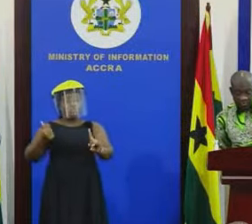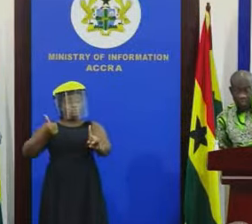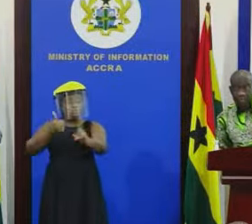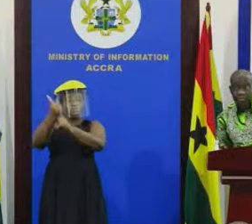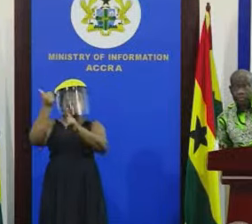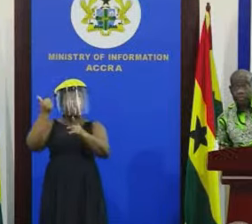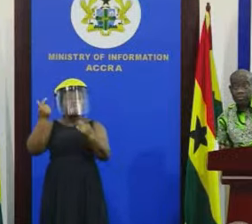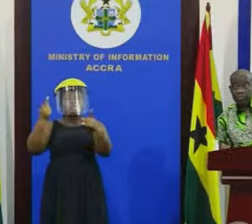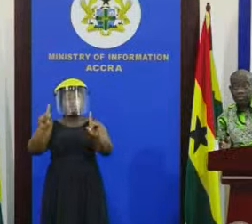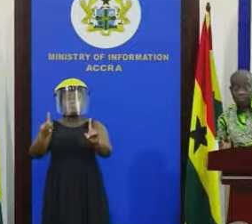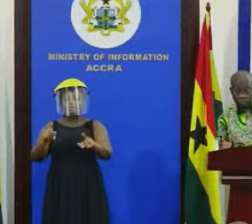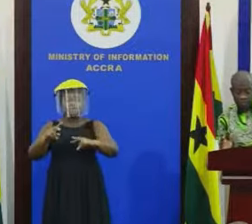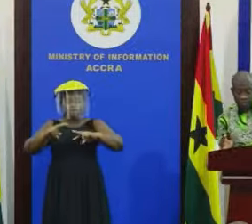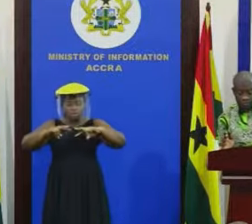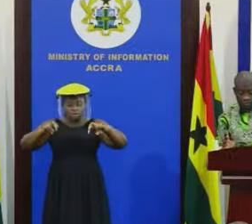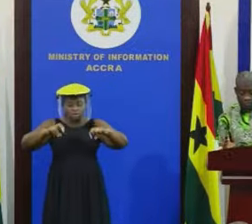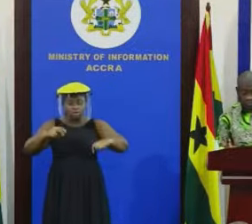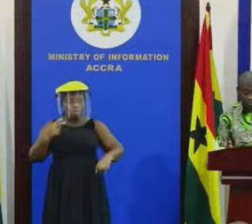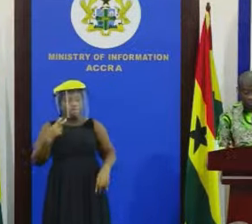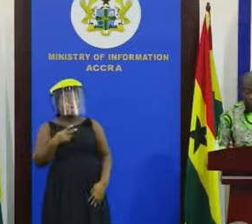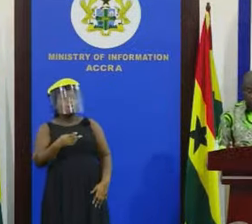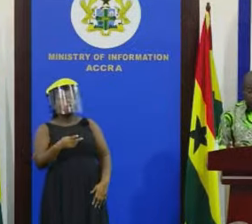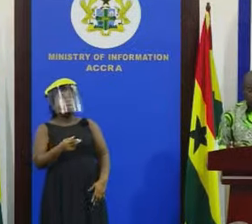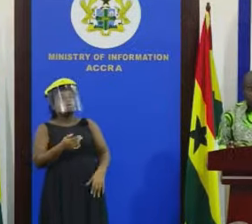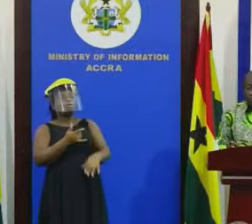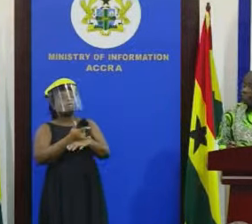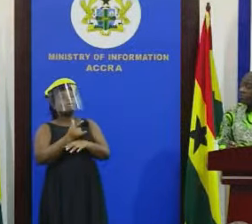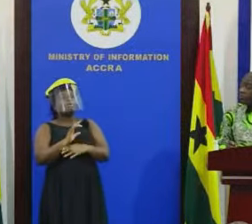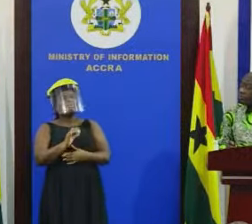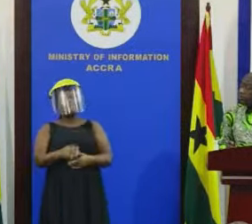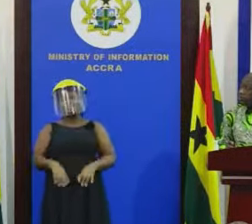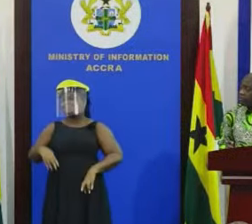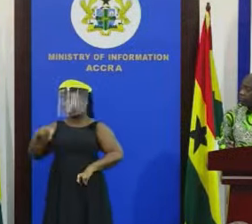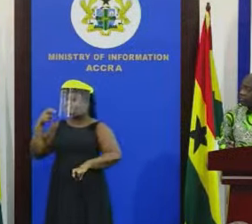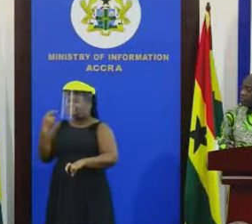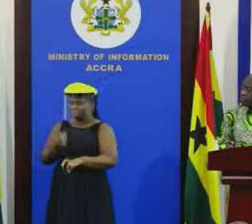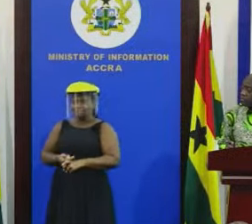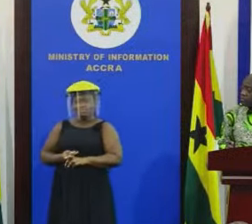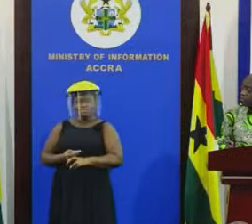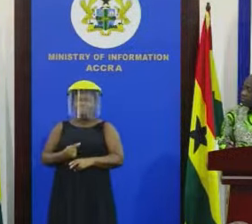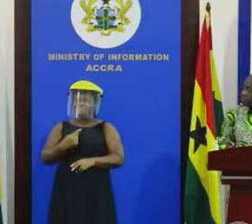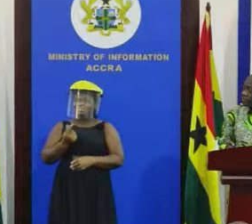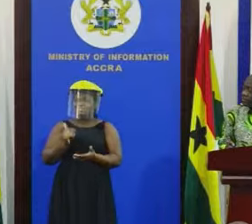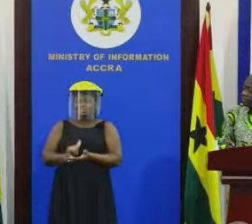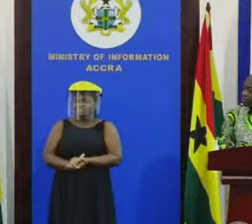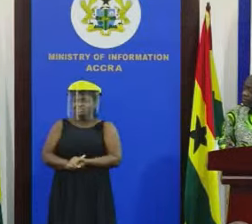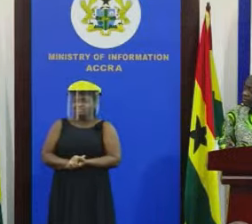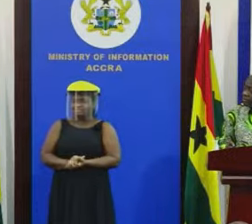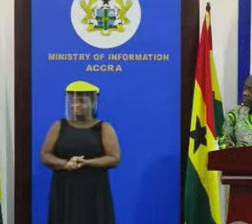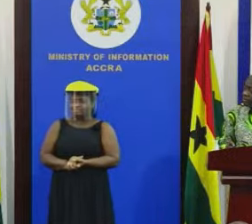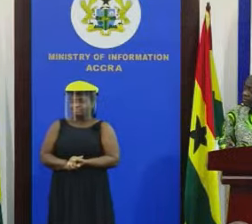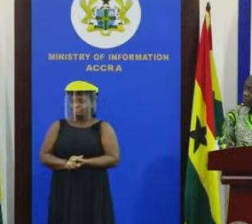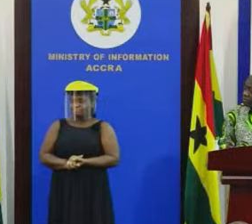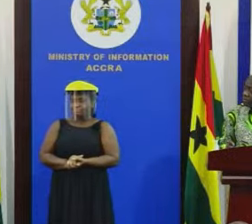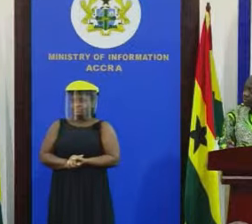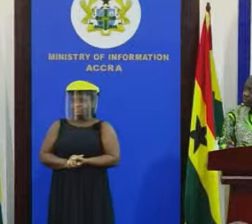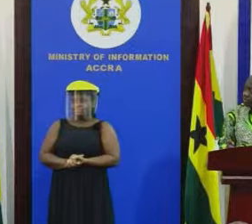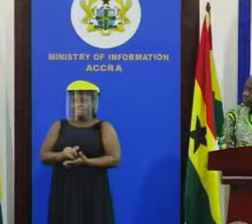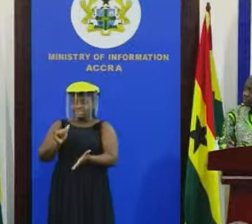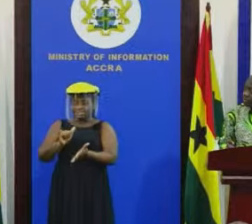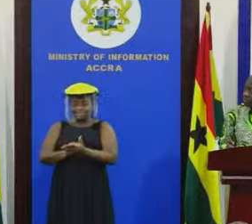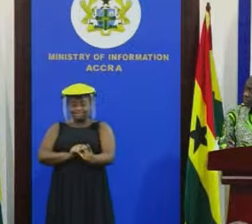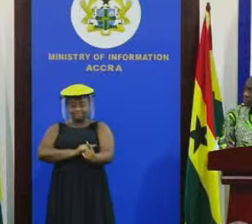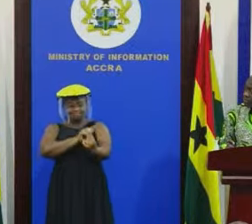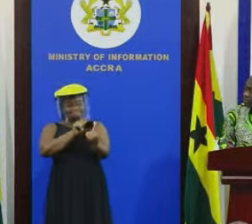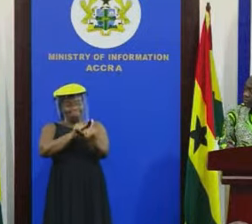accident occurs, he's examined and he's found to have been drunk. You see that it's a bit difficult to say that that particular